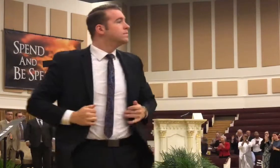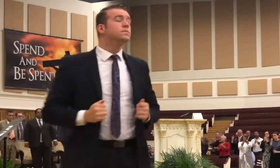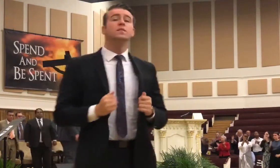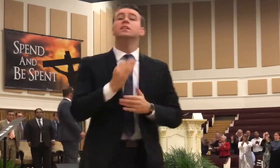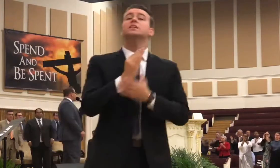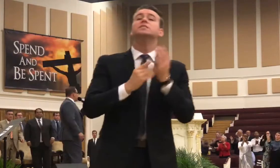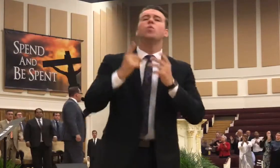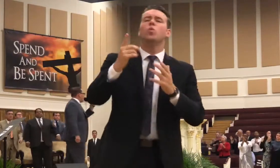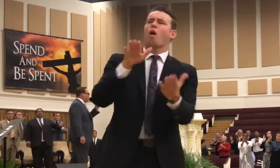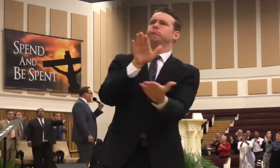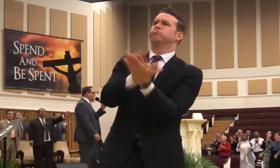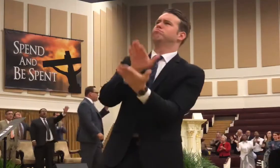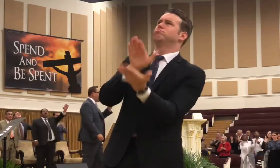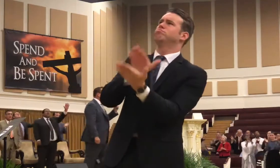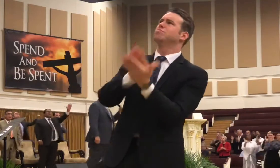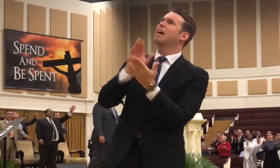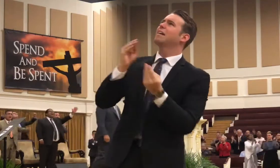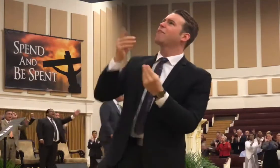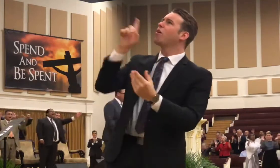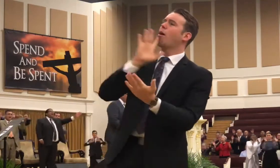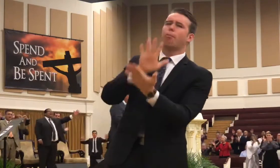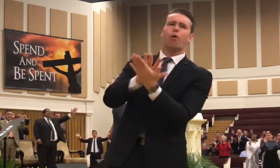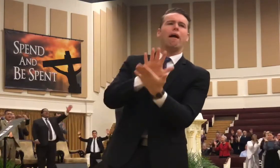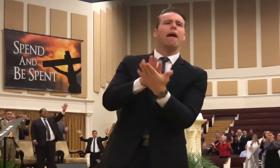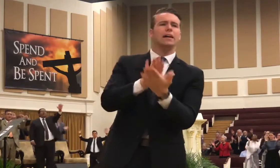Somebody give a great God some great praise right now.